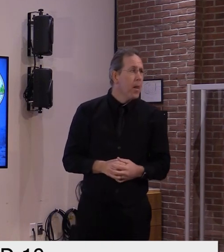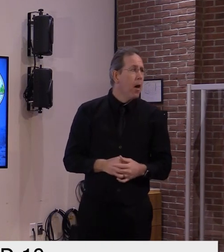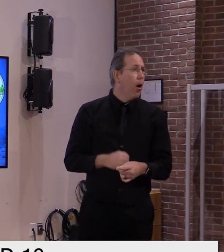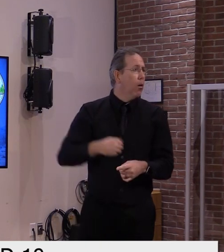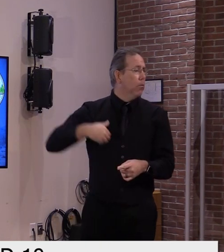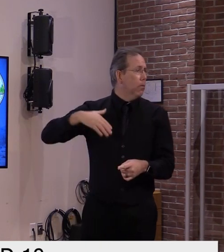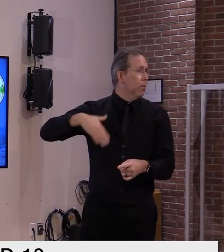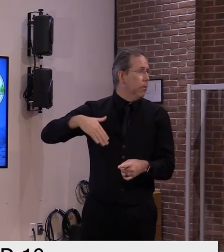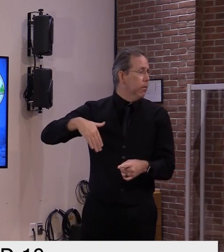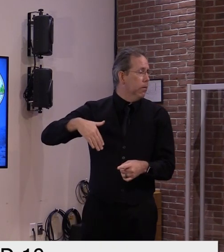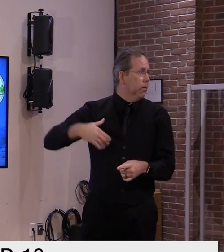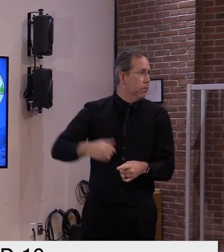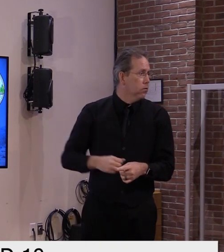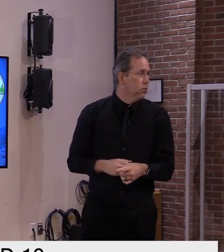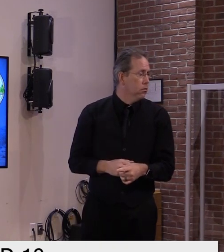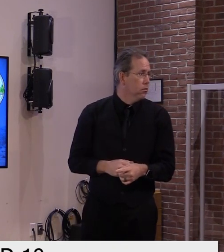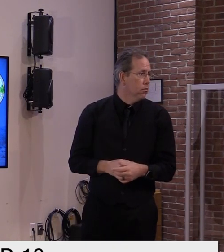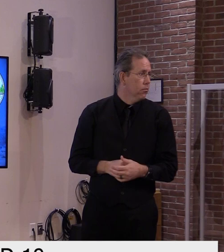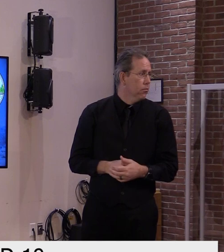Avery, WCAX.